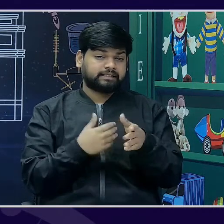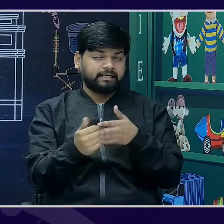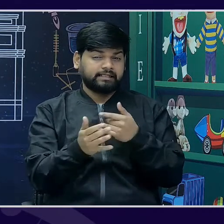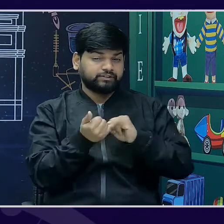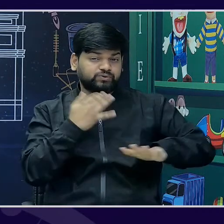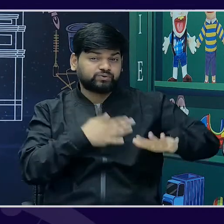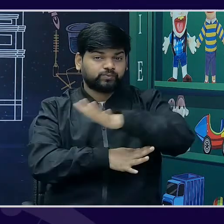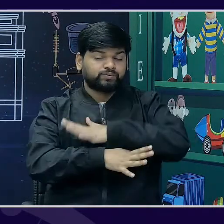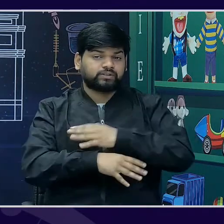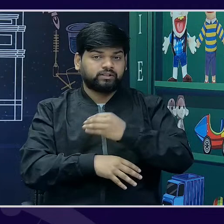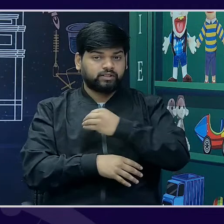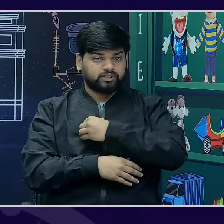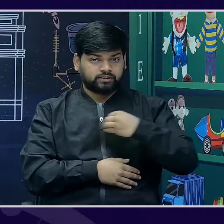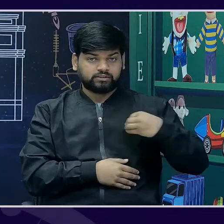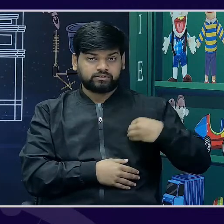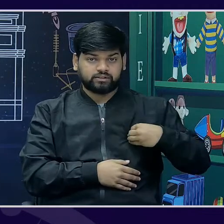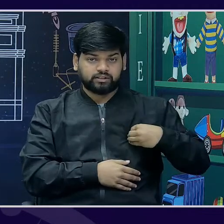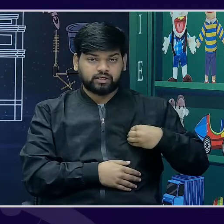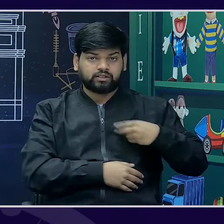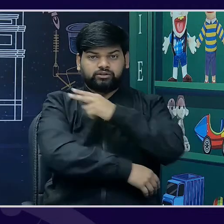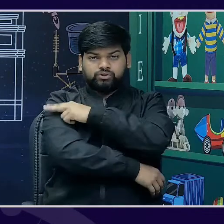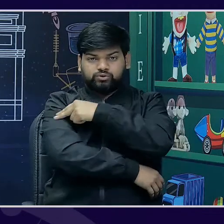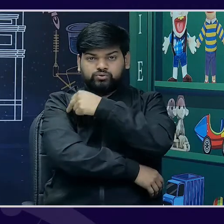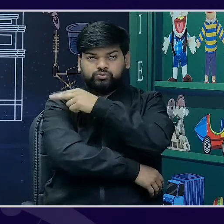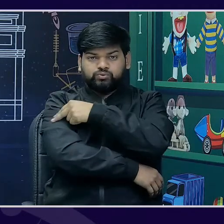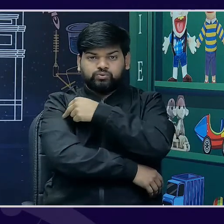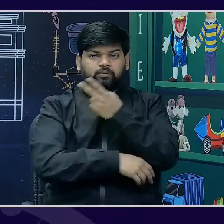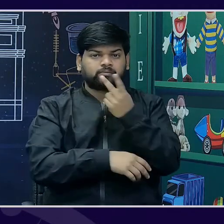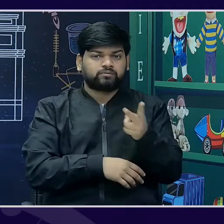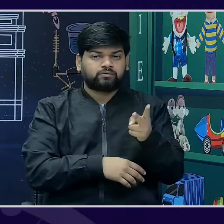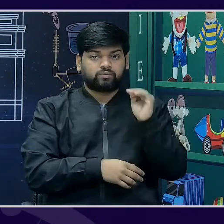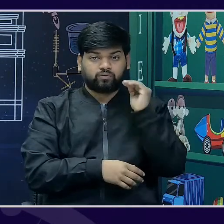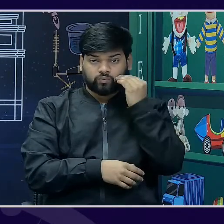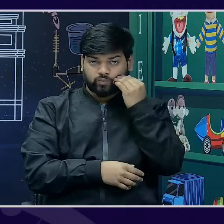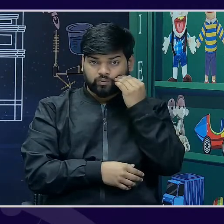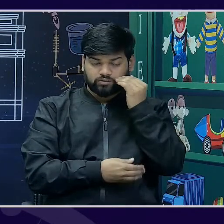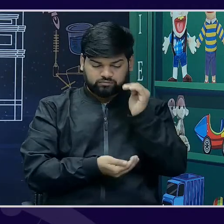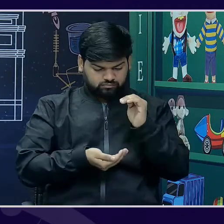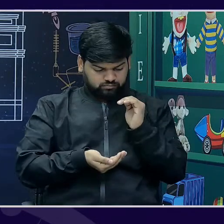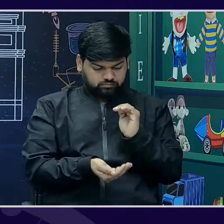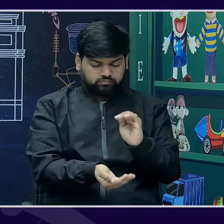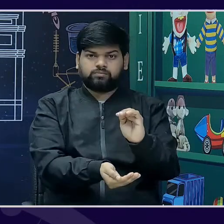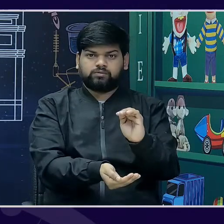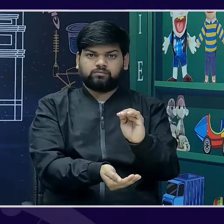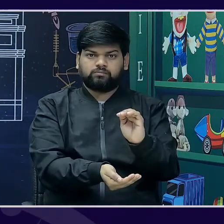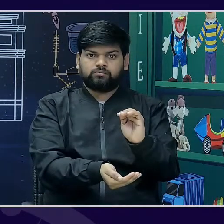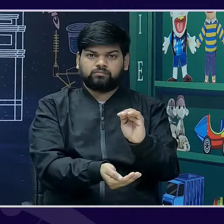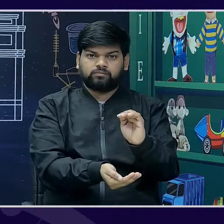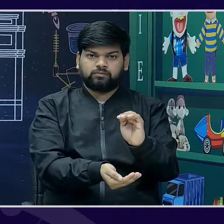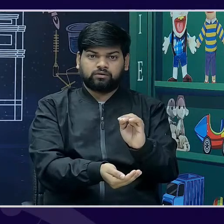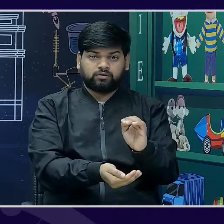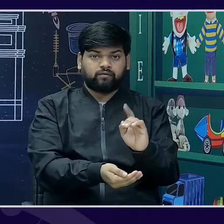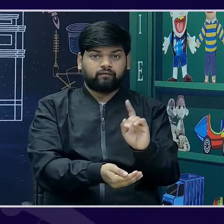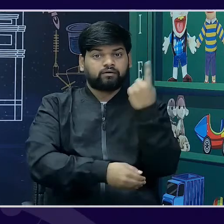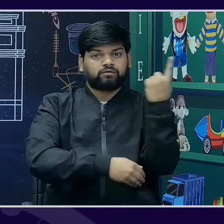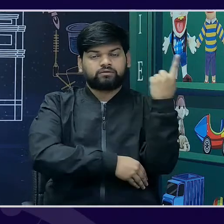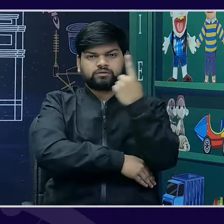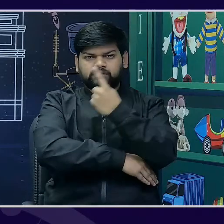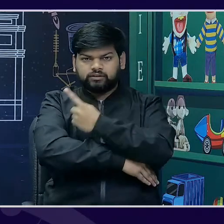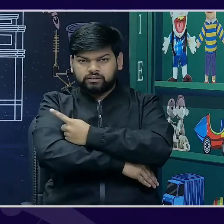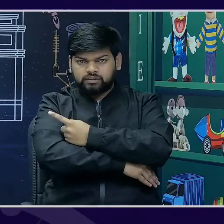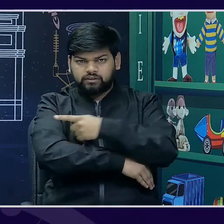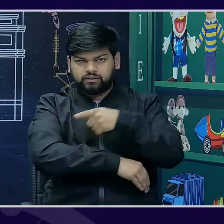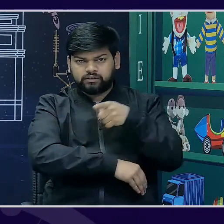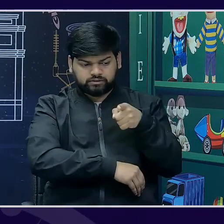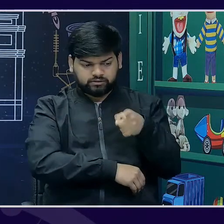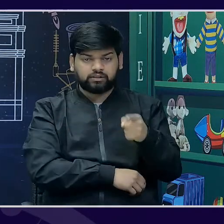early, or maybe as you mentioned, since the first day the baby is born, that he or she is suffering from hearing loss. So, sir, what